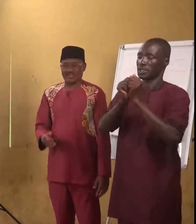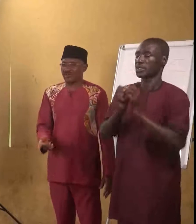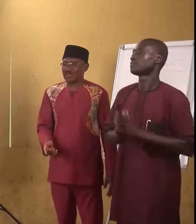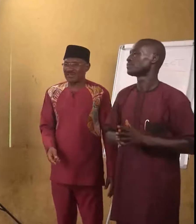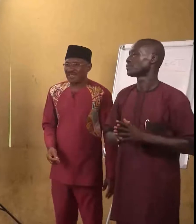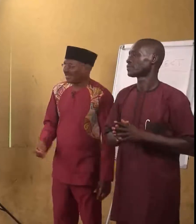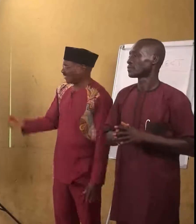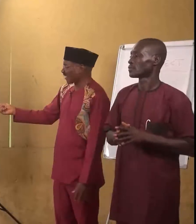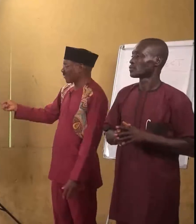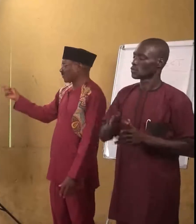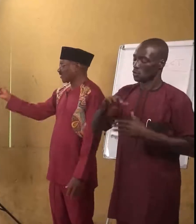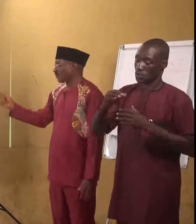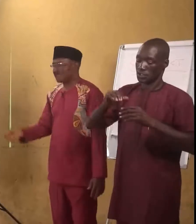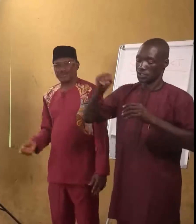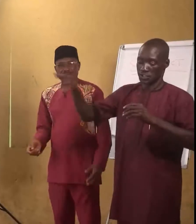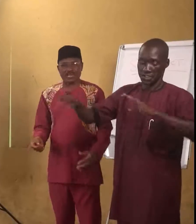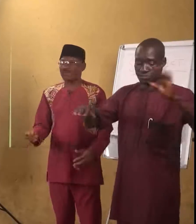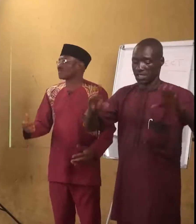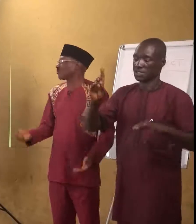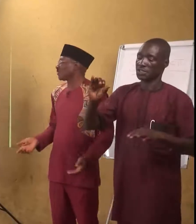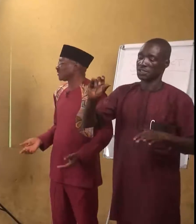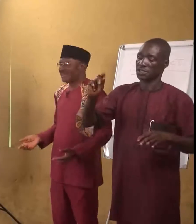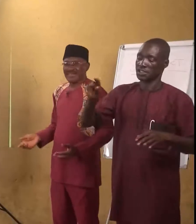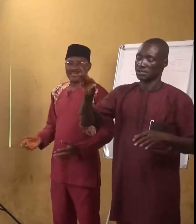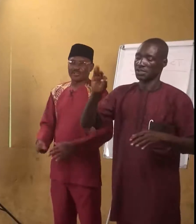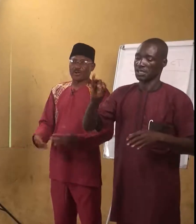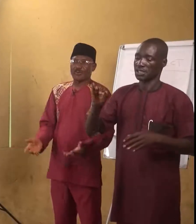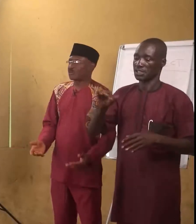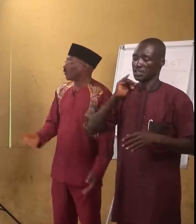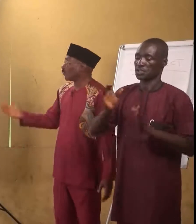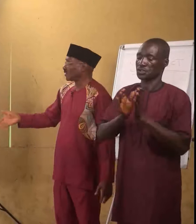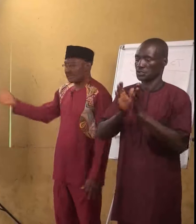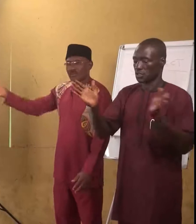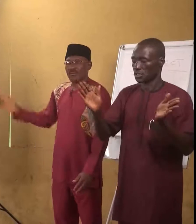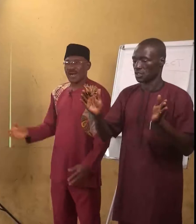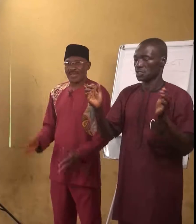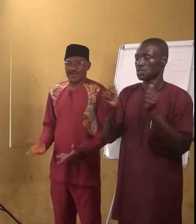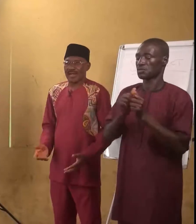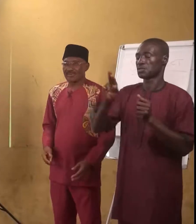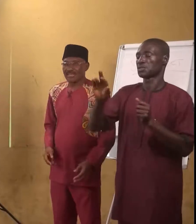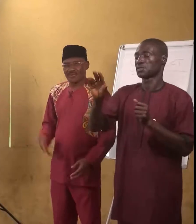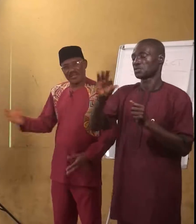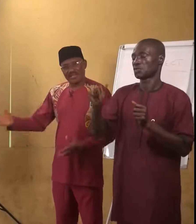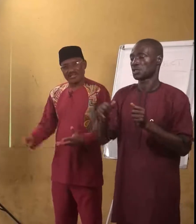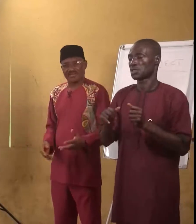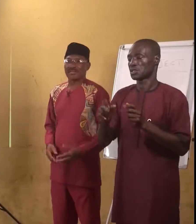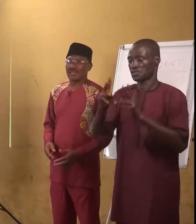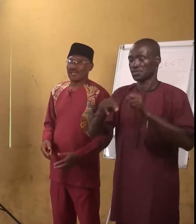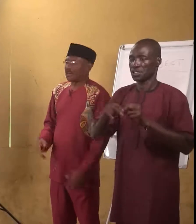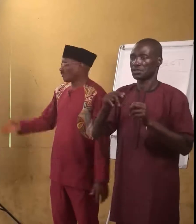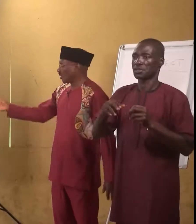kind of settlement. This kind of dispersed kind of settlement is common with rural area,